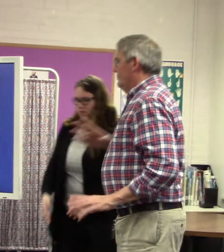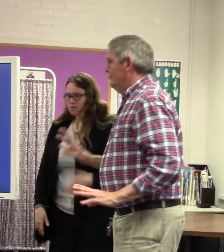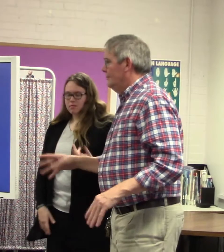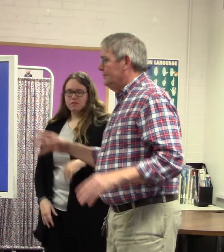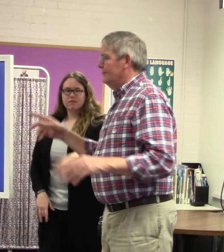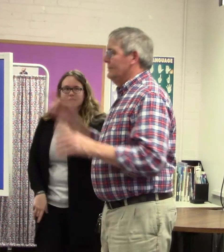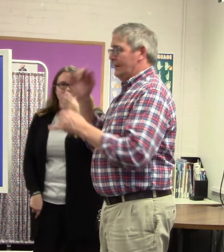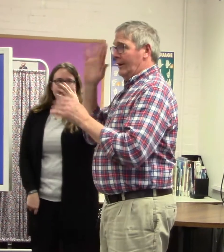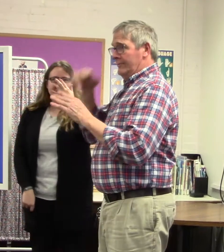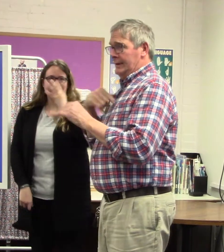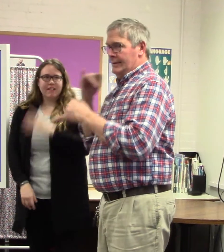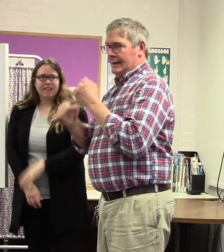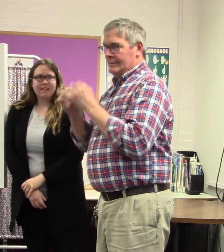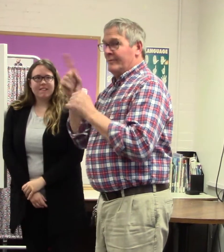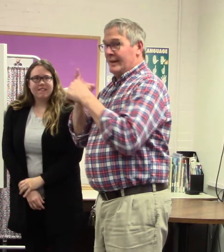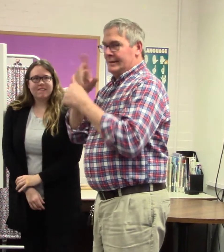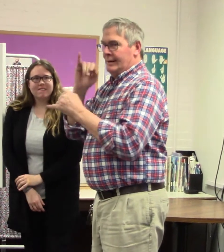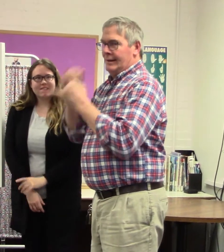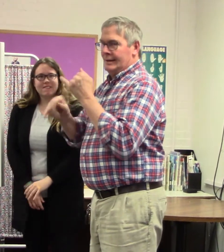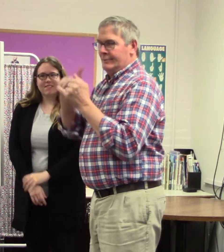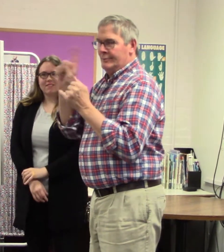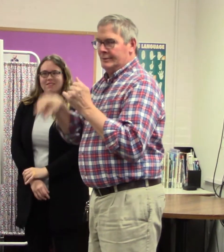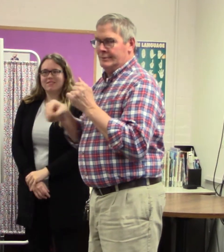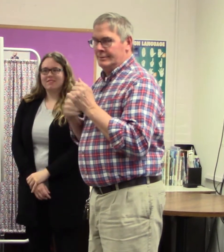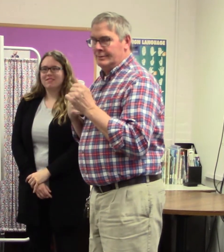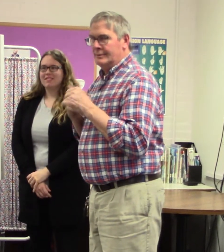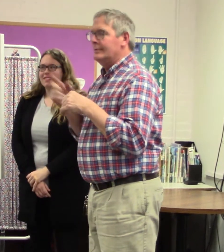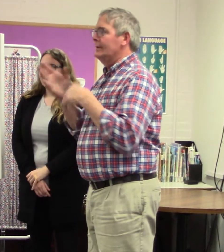Another one. I'm hoping probably the last question,